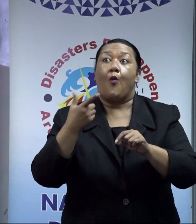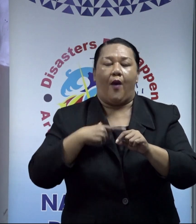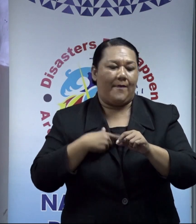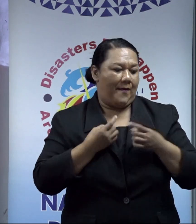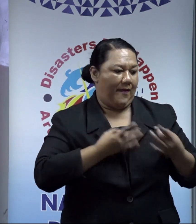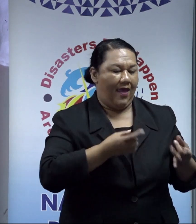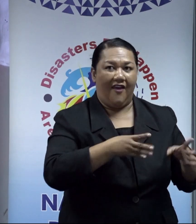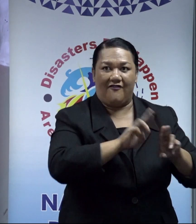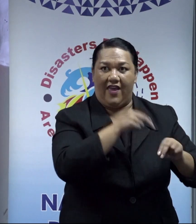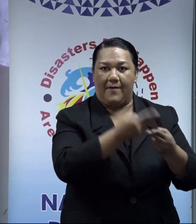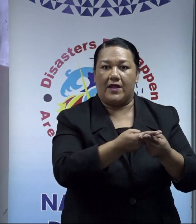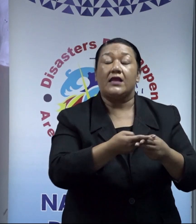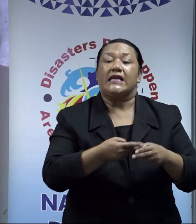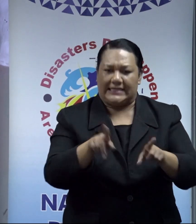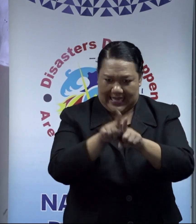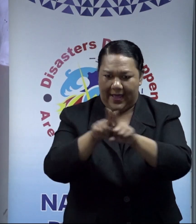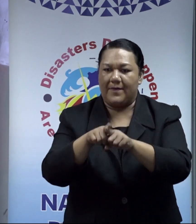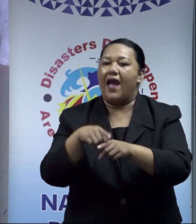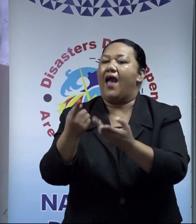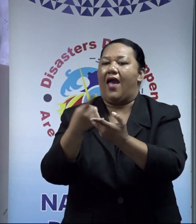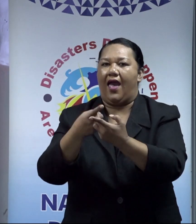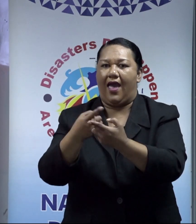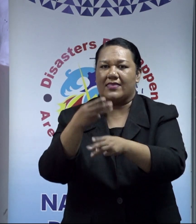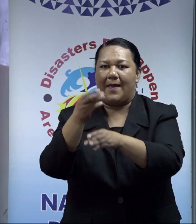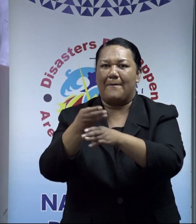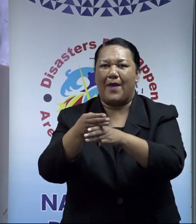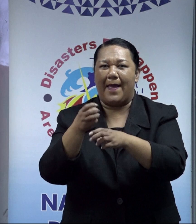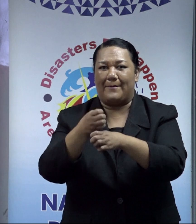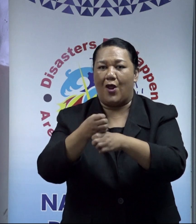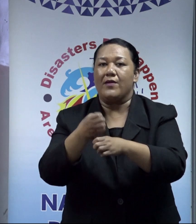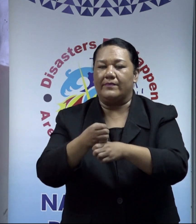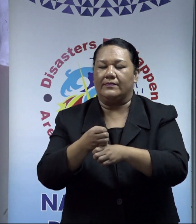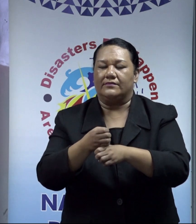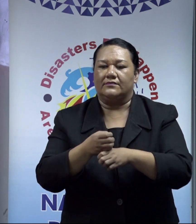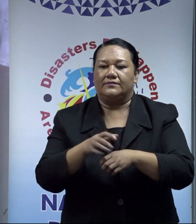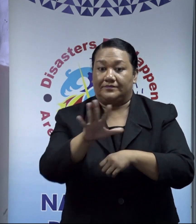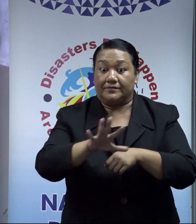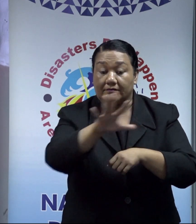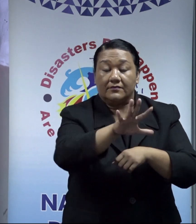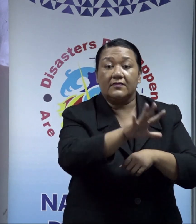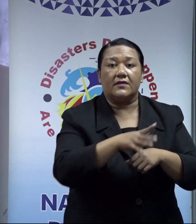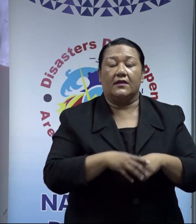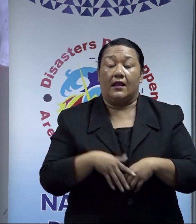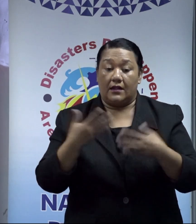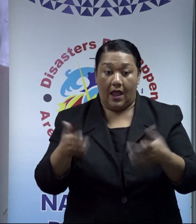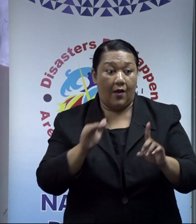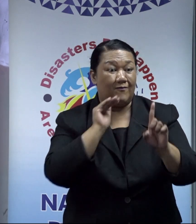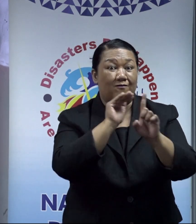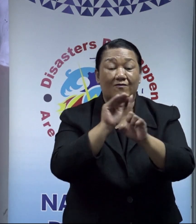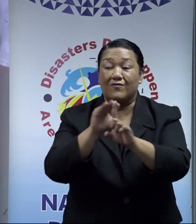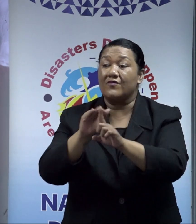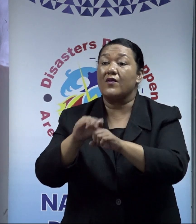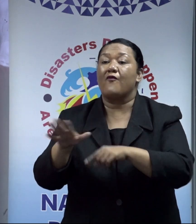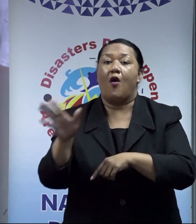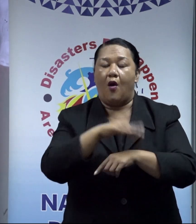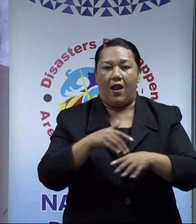Other employers are also urged to do the same. On behalf of government, we plead with the general public to take the necessary